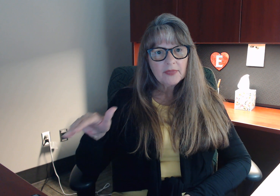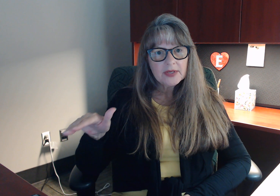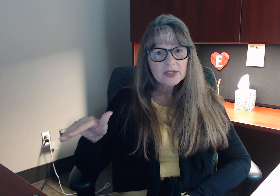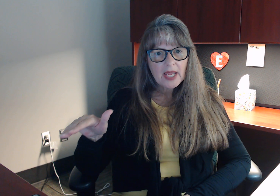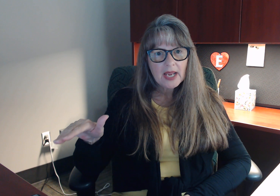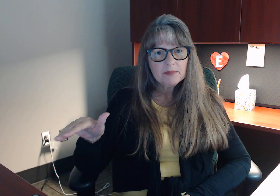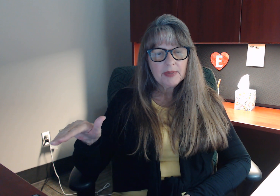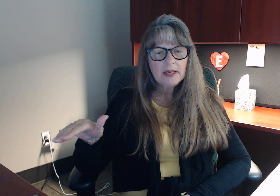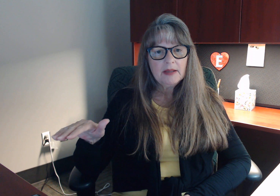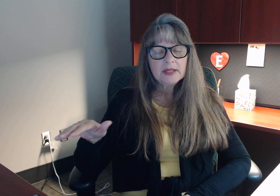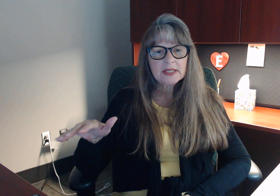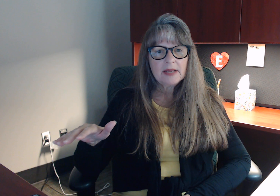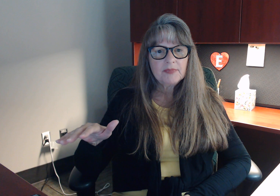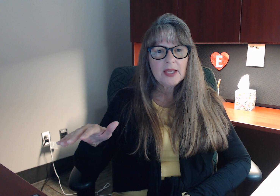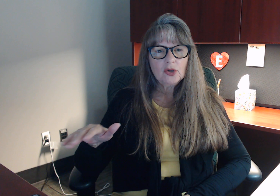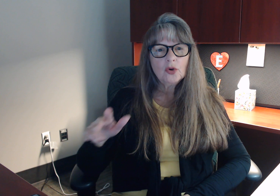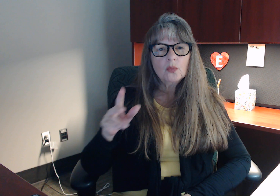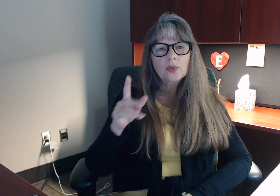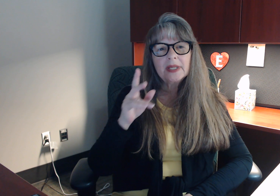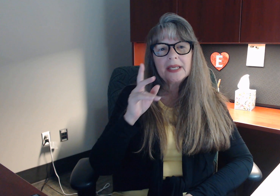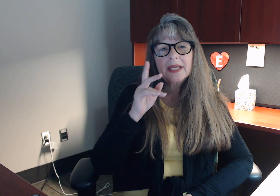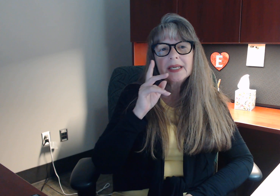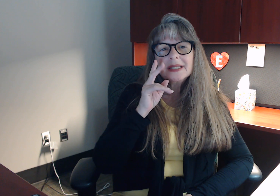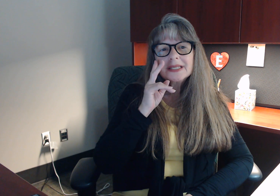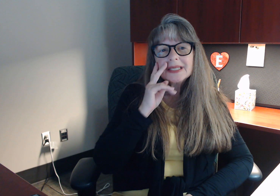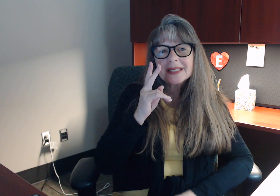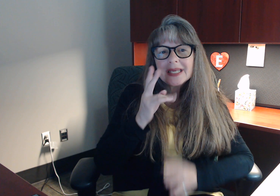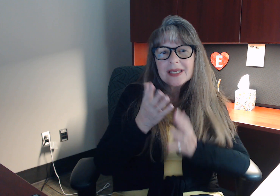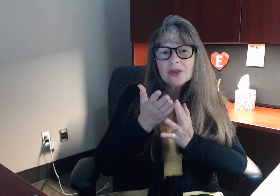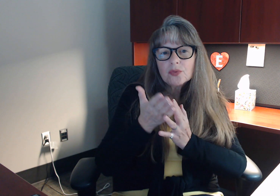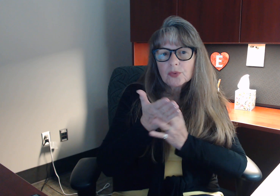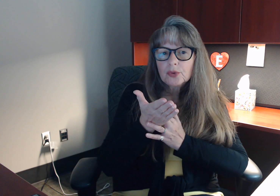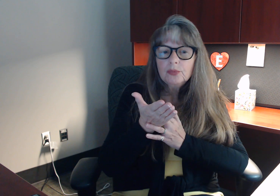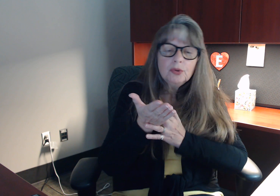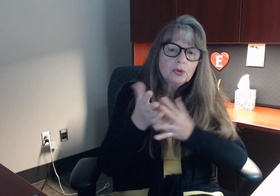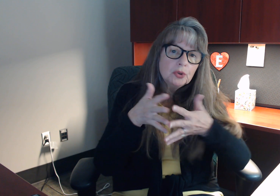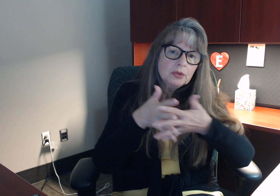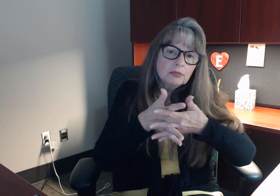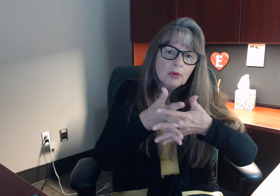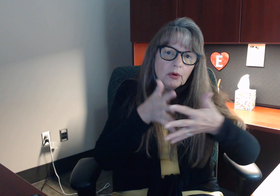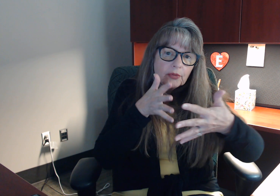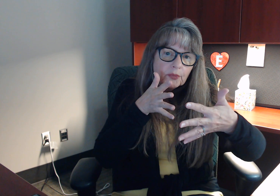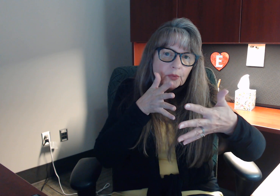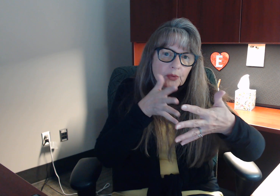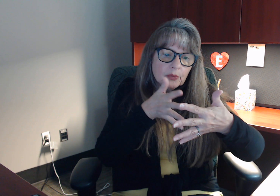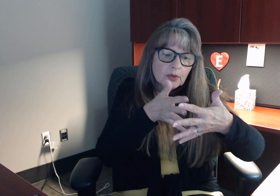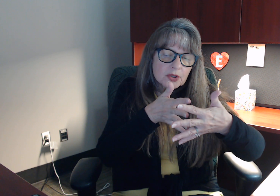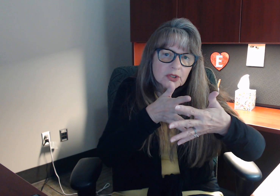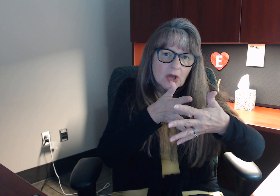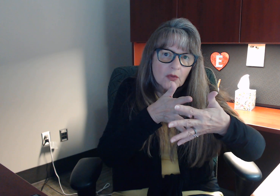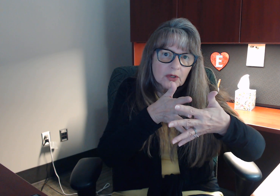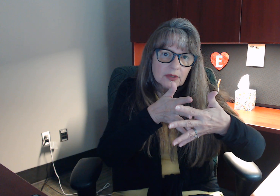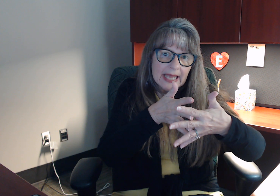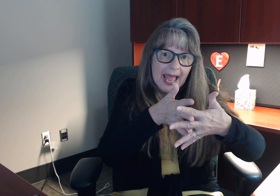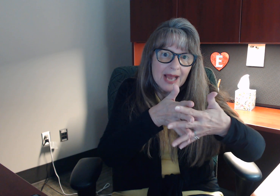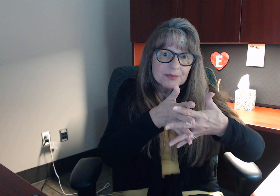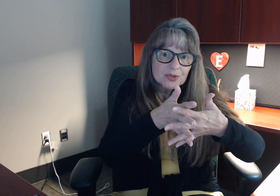this can be the same thing. You don't really see through. You could, or through, because it's all the little gaps,